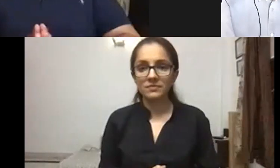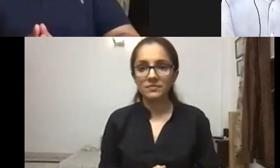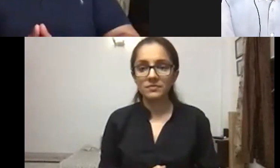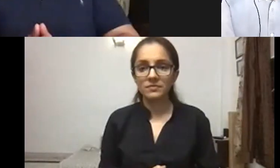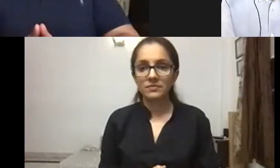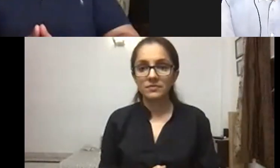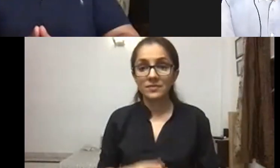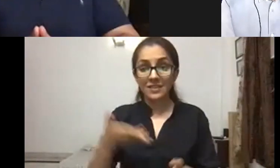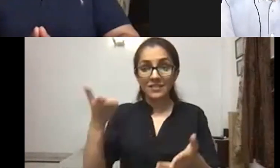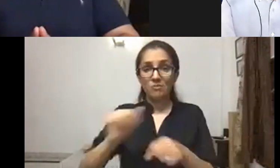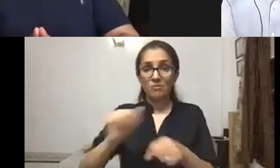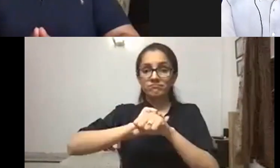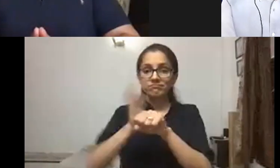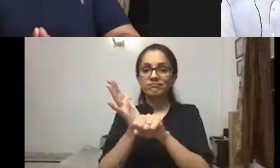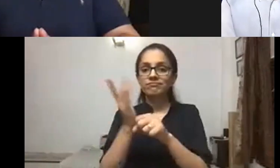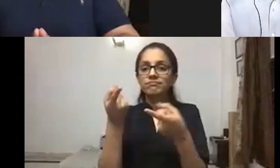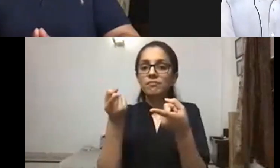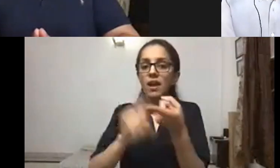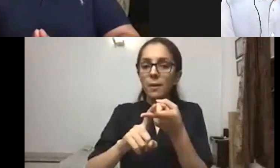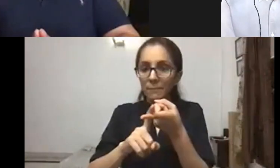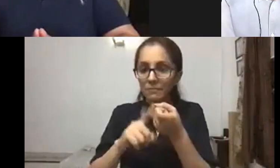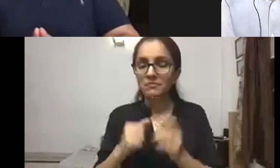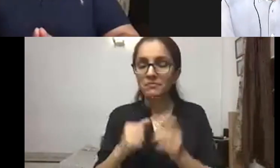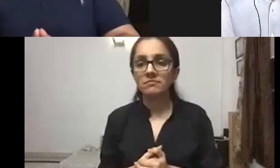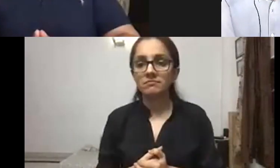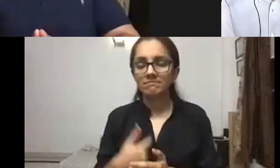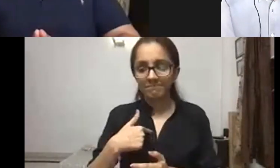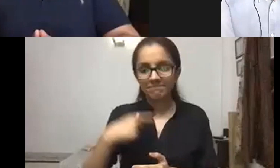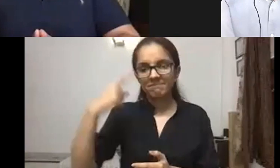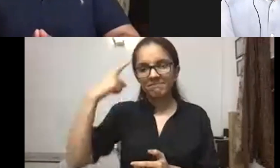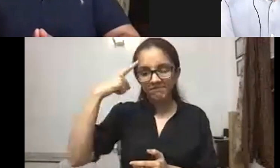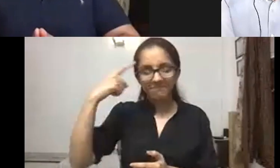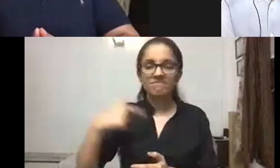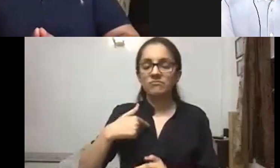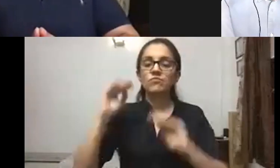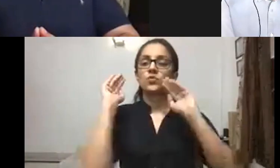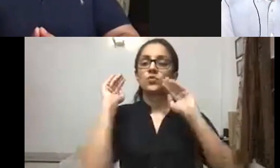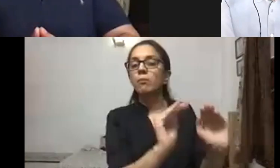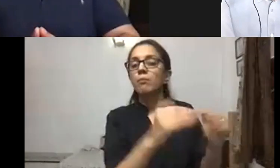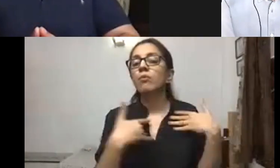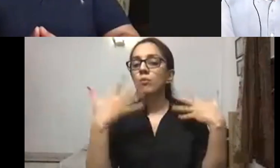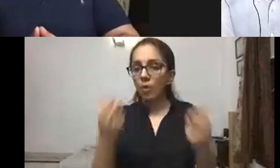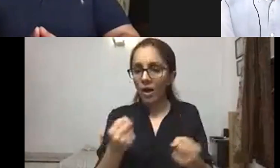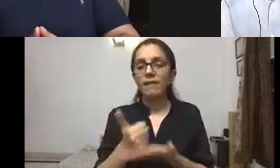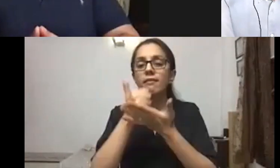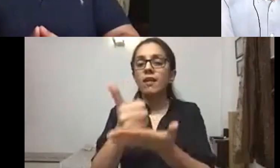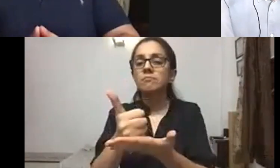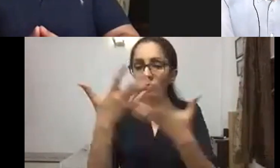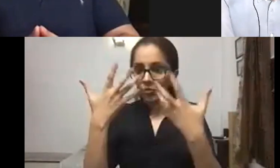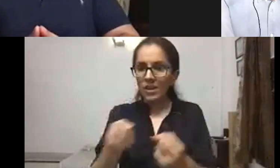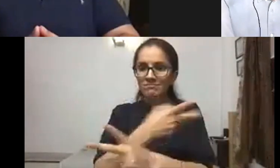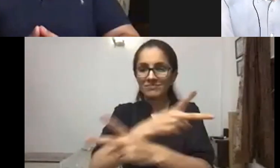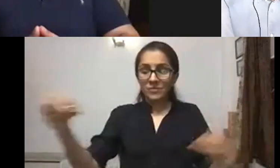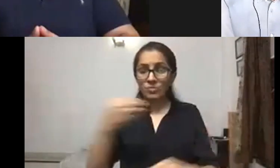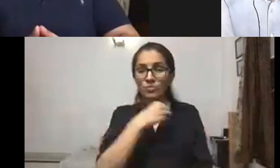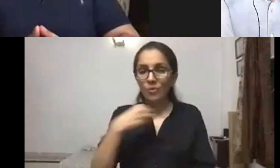after due to the COVID situation, I decided that I wanted to work and help a lot of people